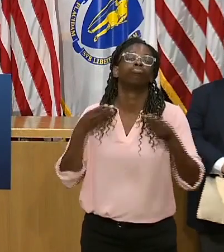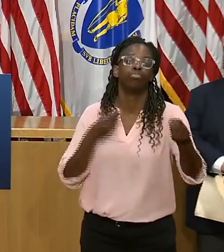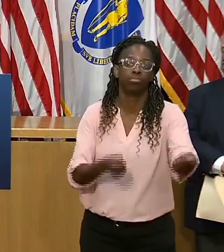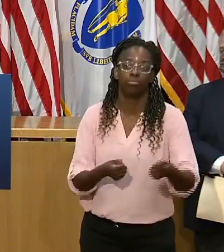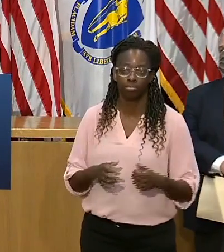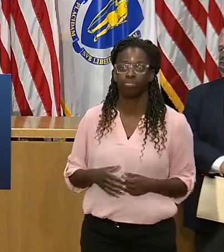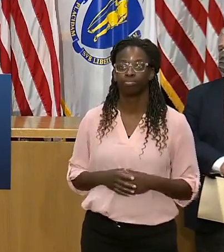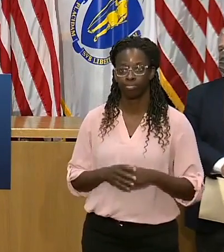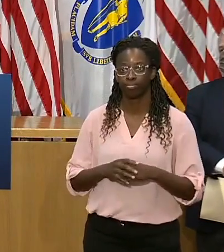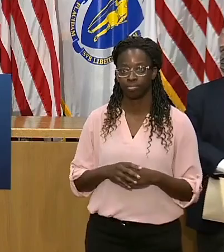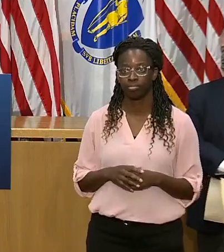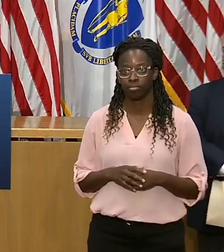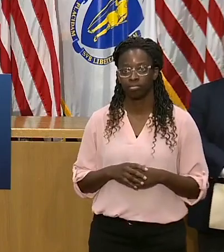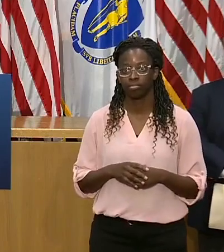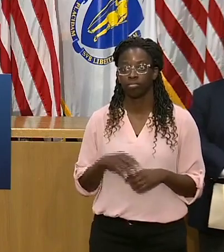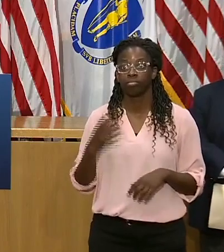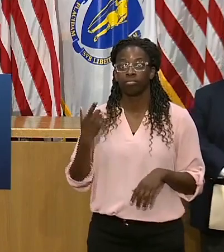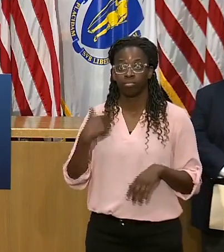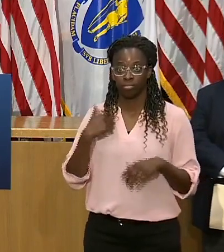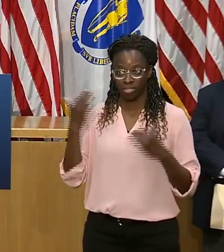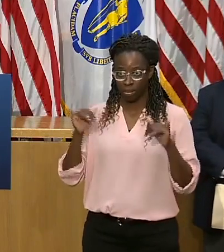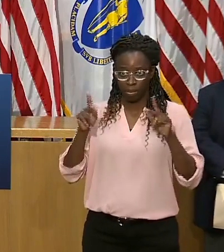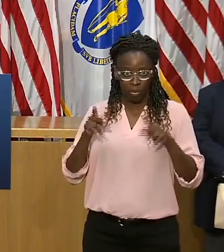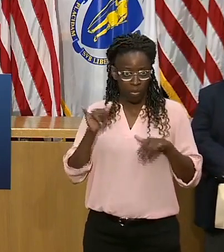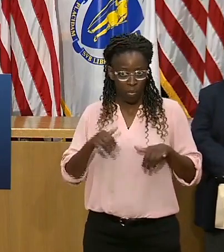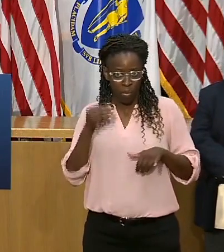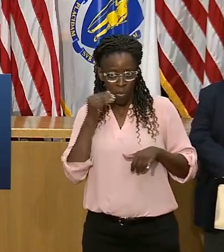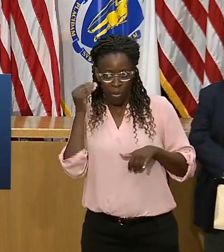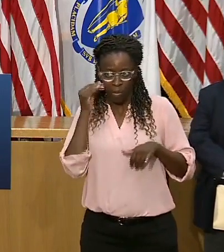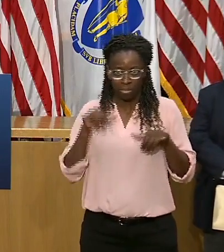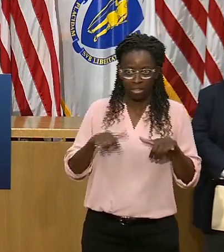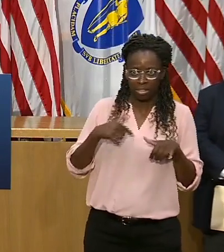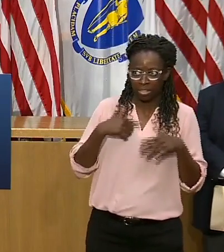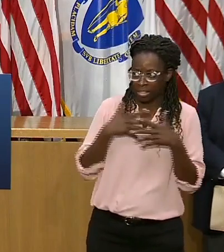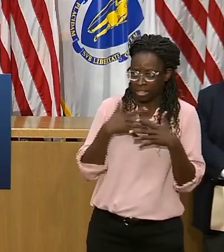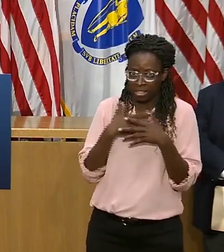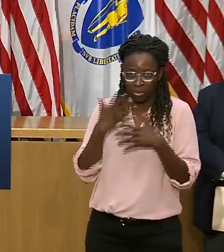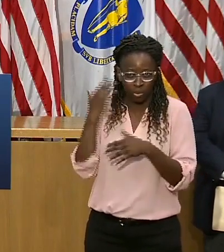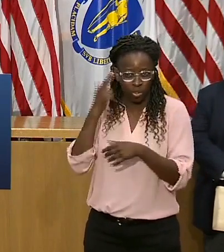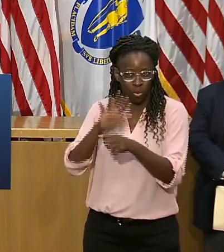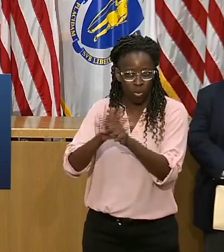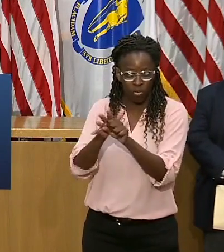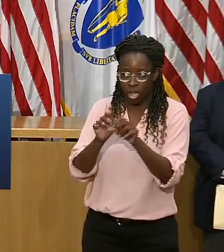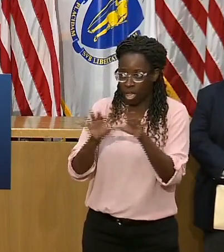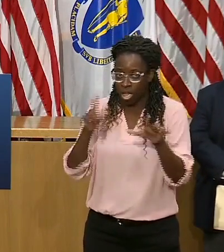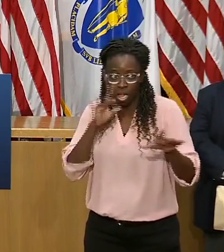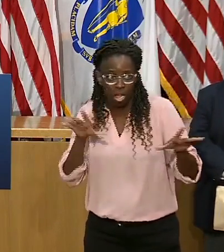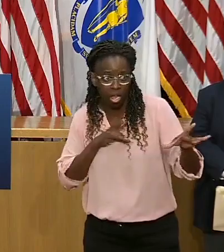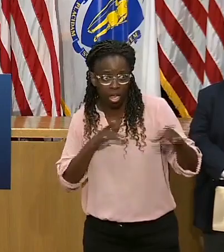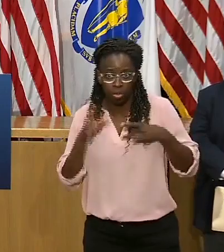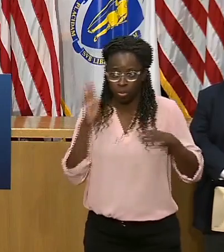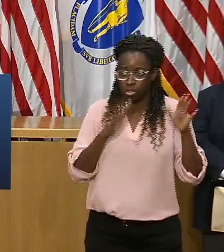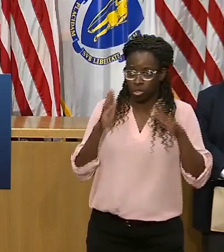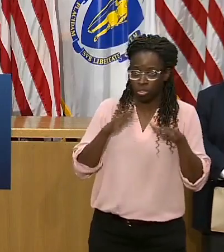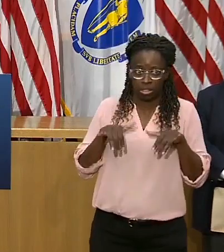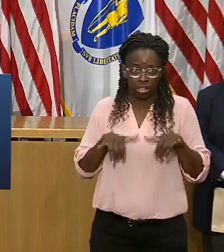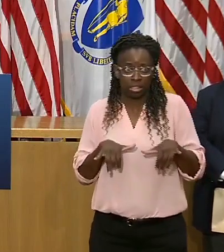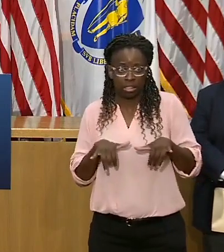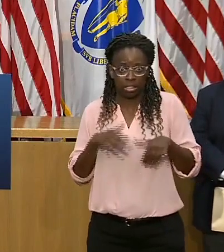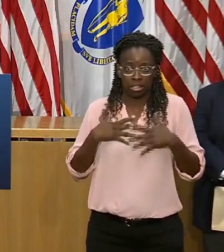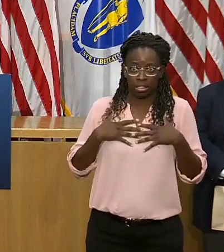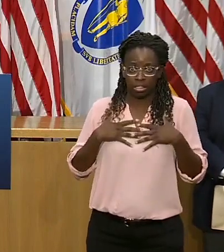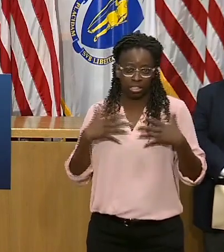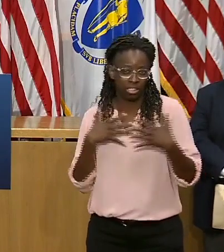going out much at all. And I think over the course of the summer and into the fall, in many places